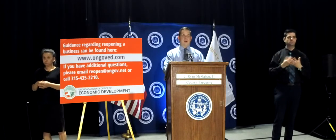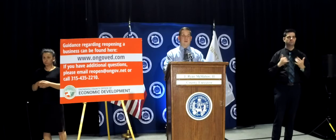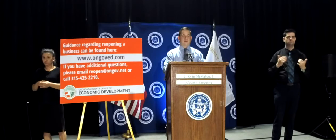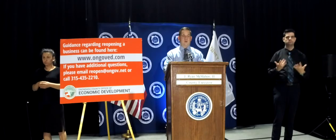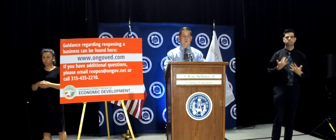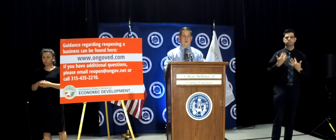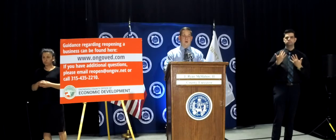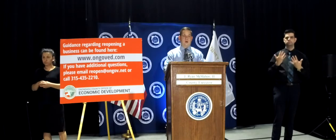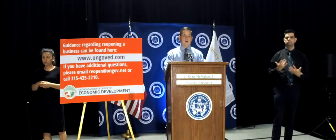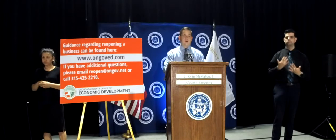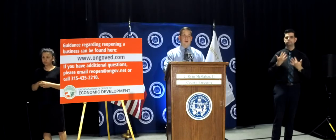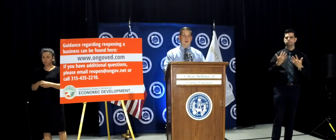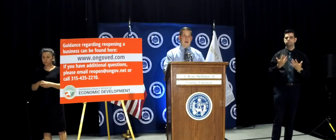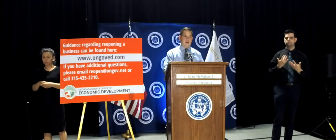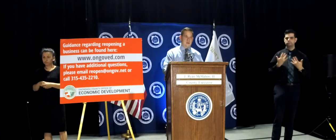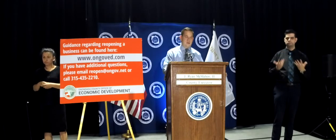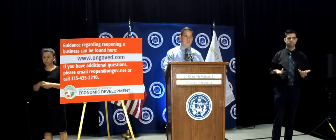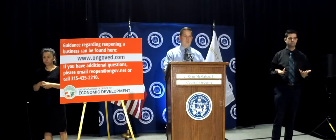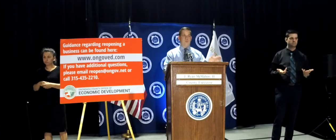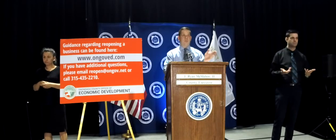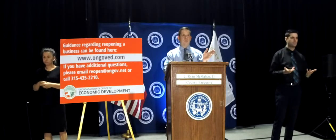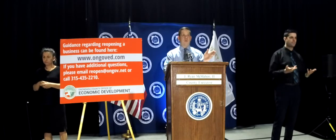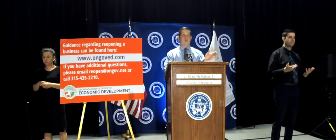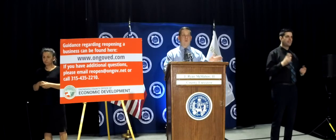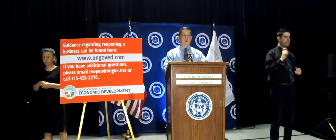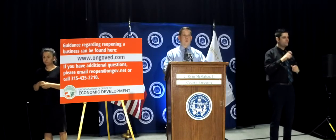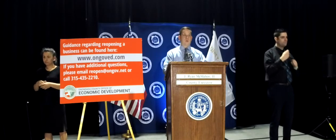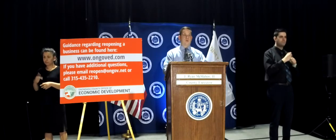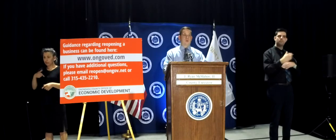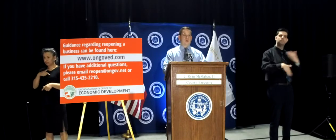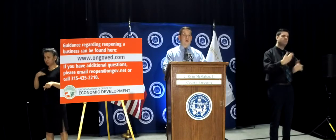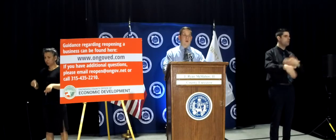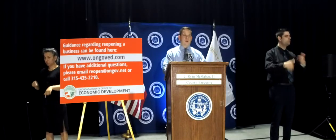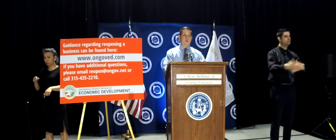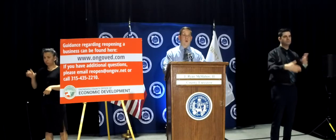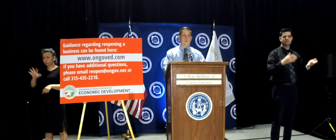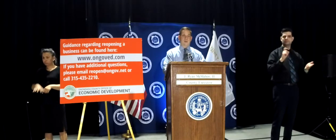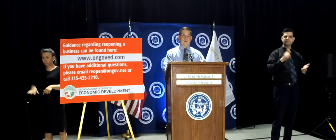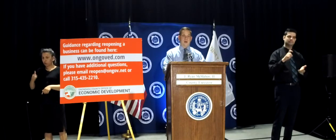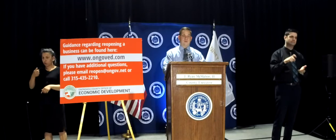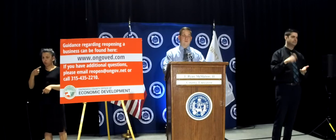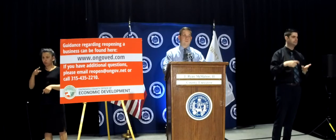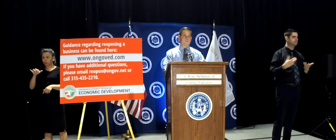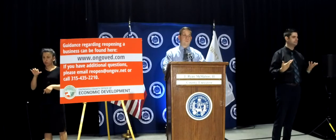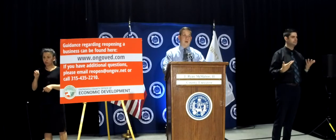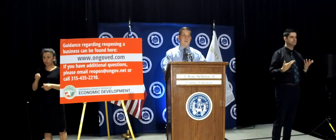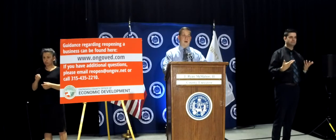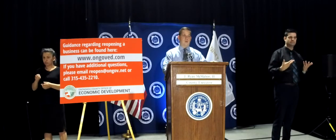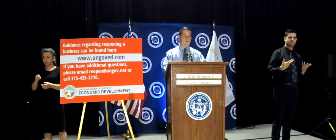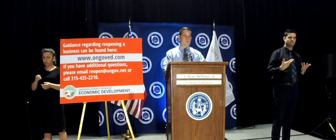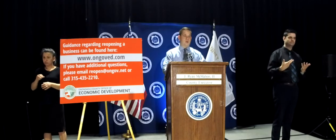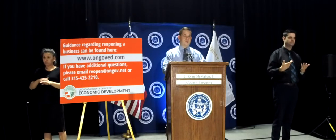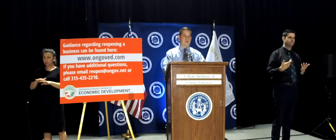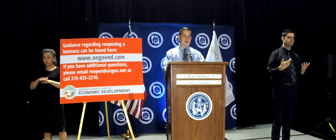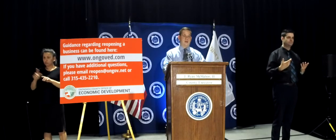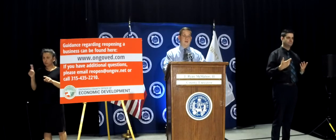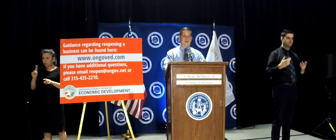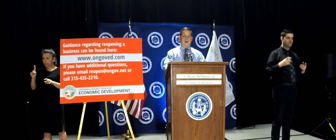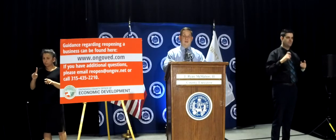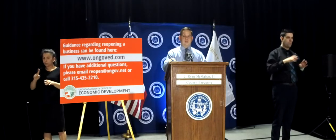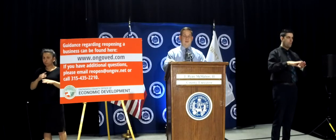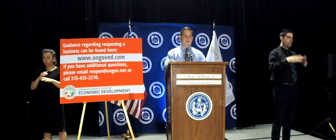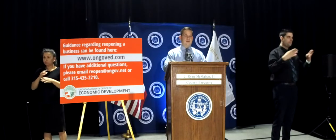much progress the way we are and not keep moving forward with reopening life on the health care